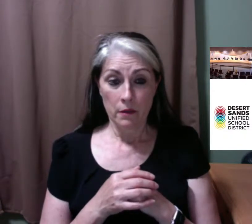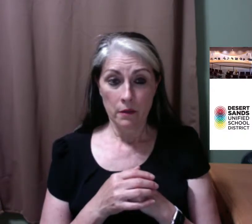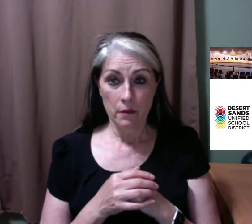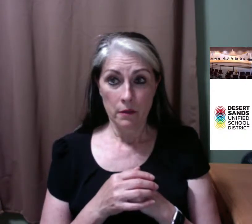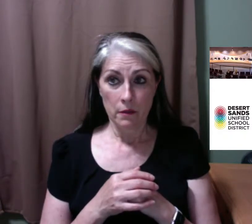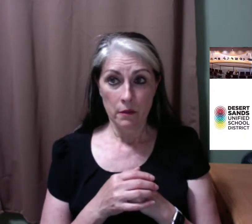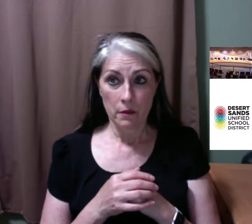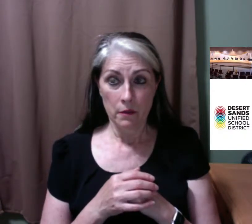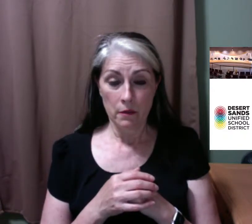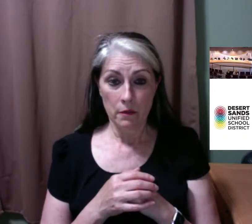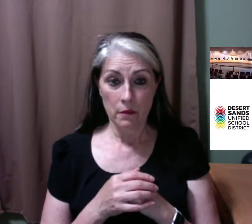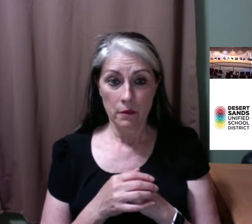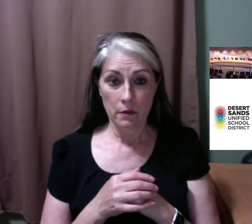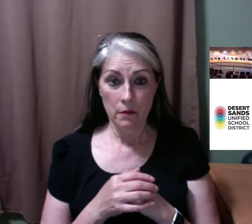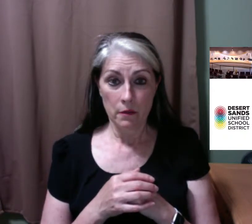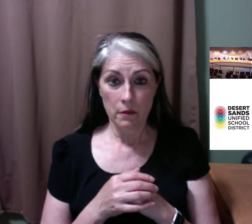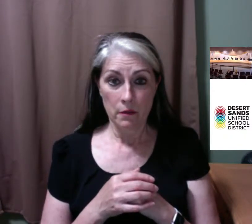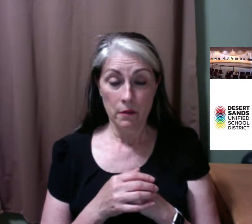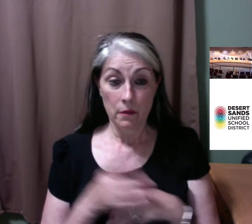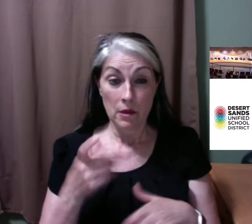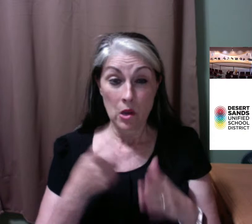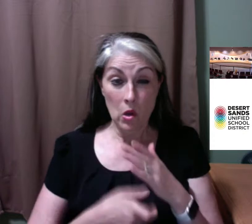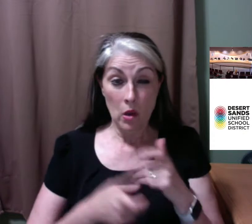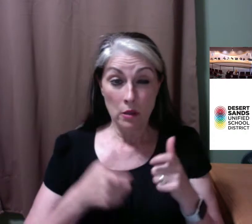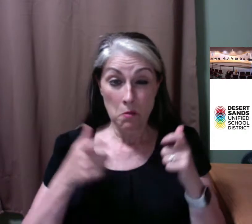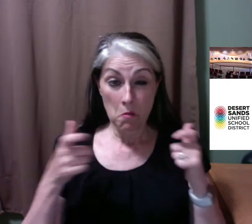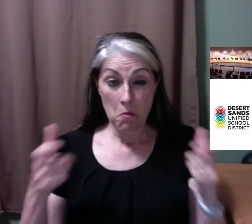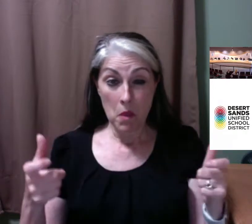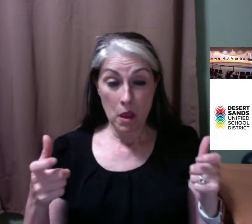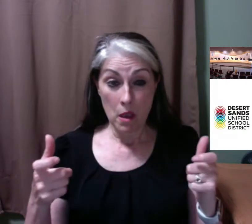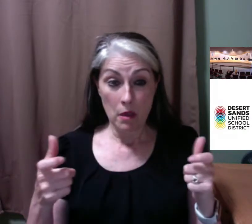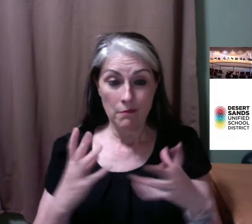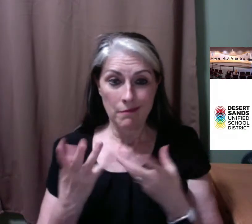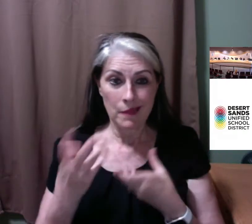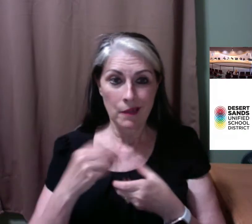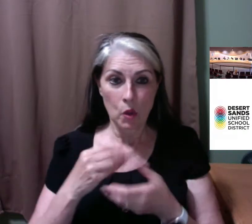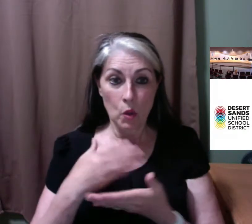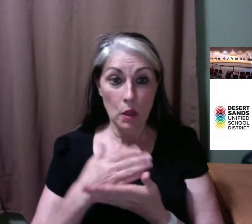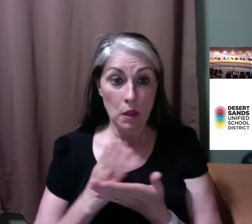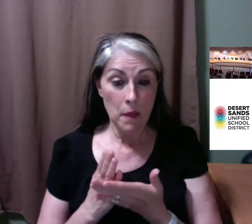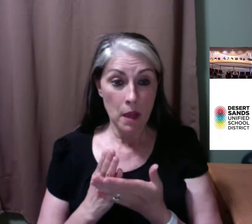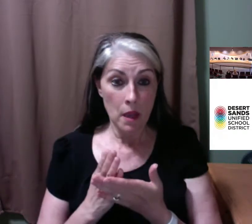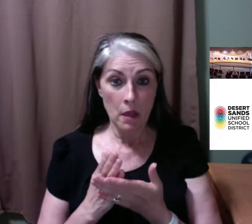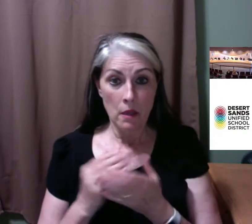So major expense assumptions that we always have to include in the budget,